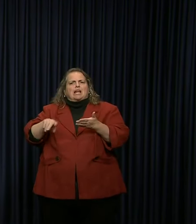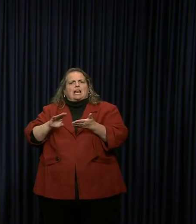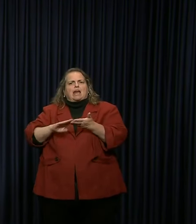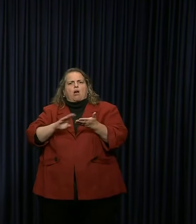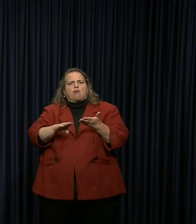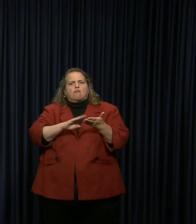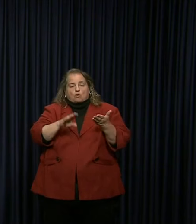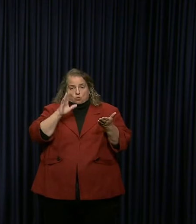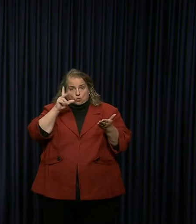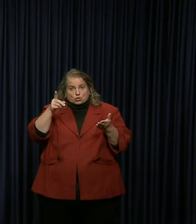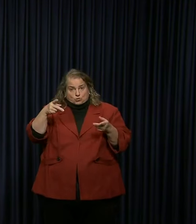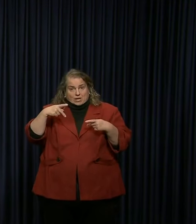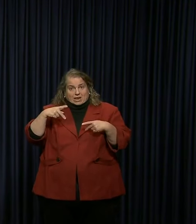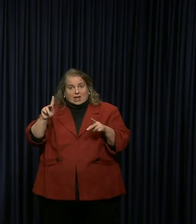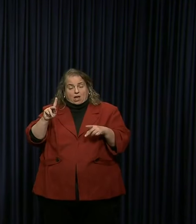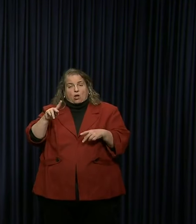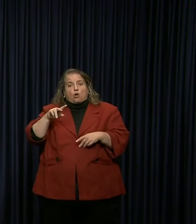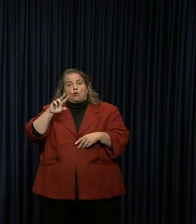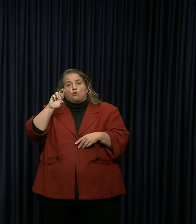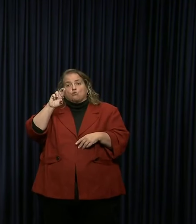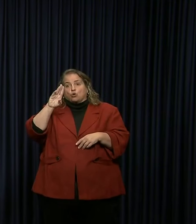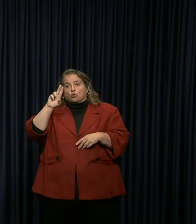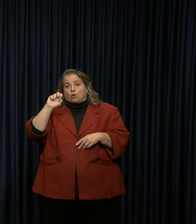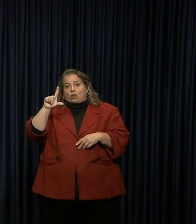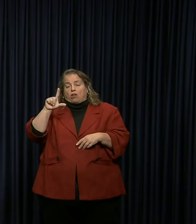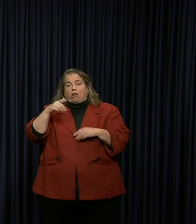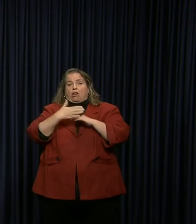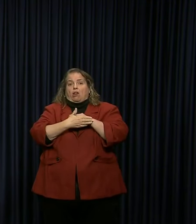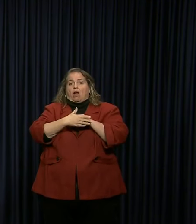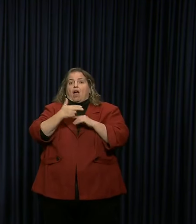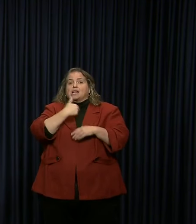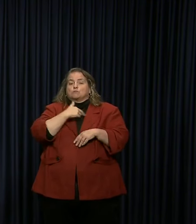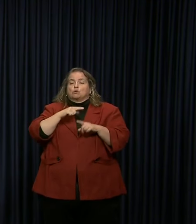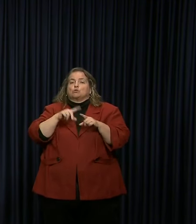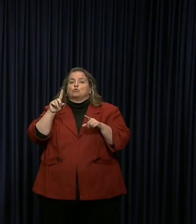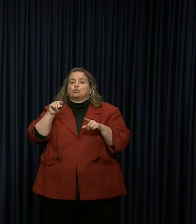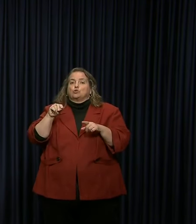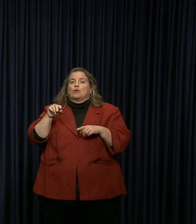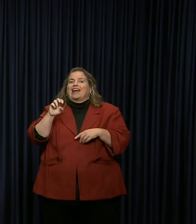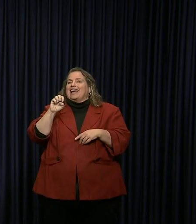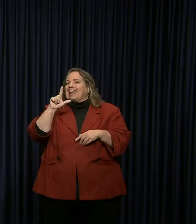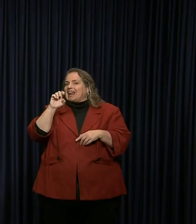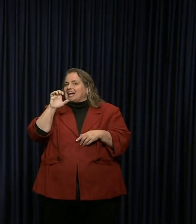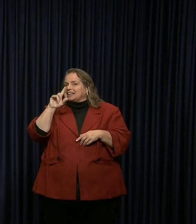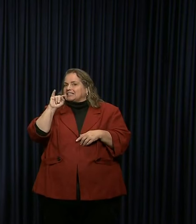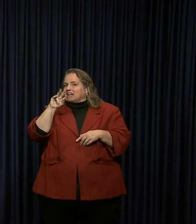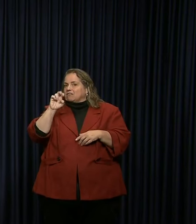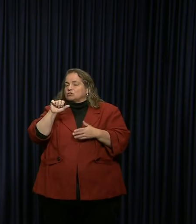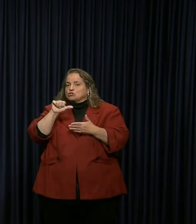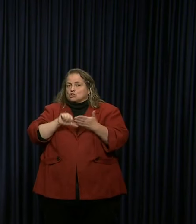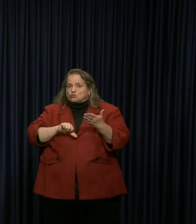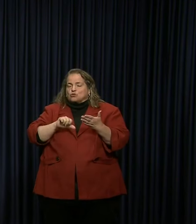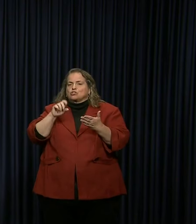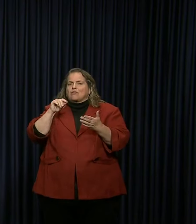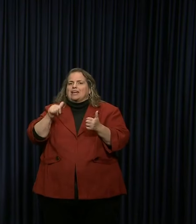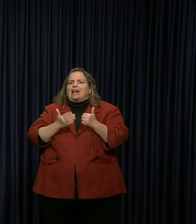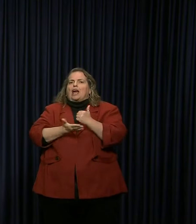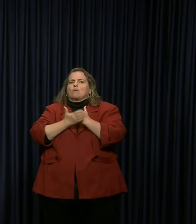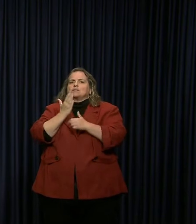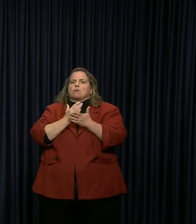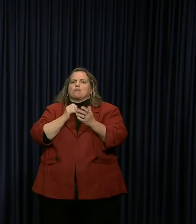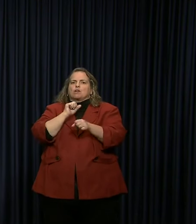rural hospitals to do some elective surgeries so they could help some of the employees who are losing their jobs?